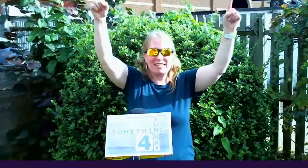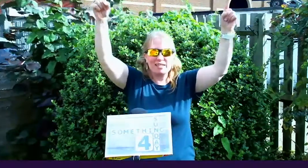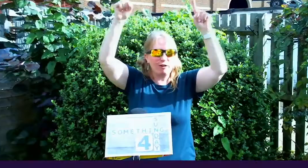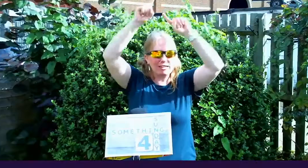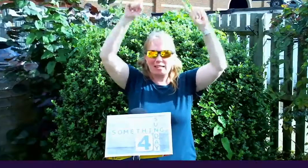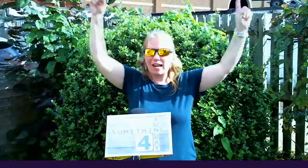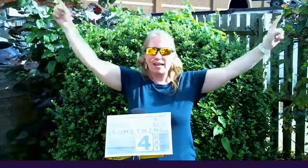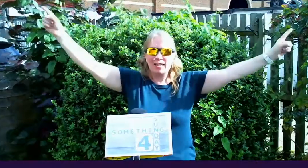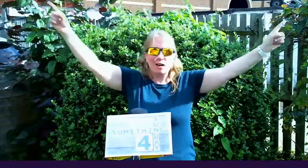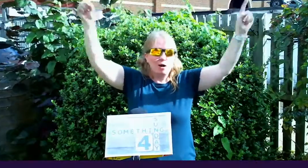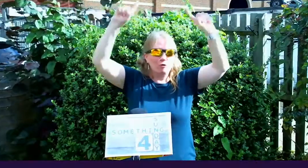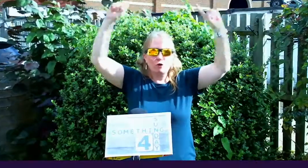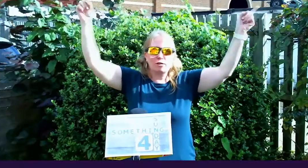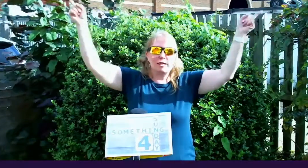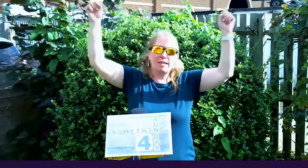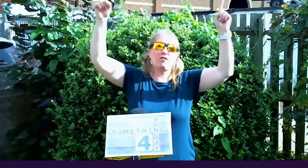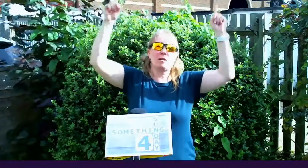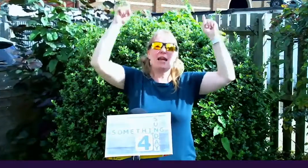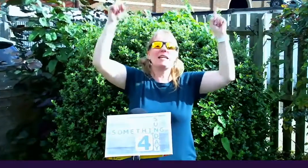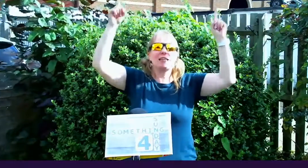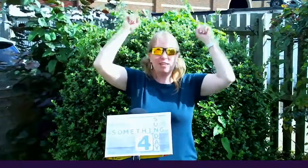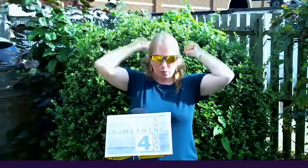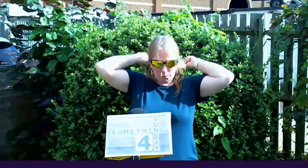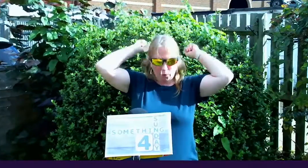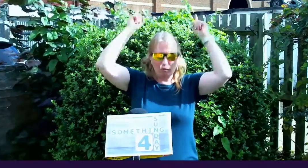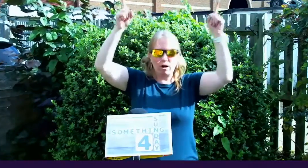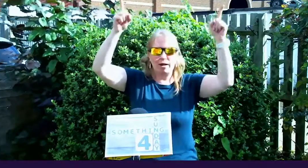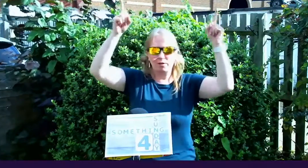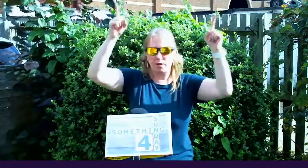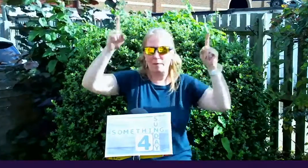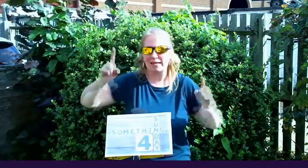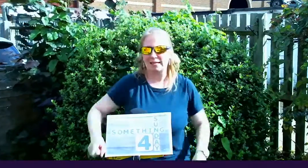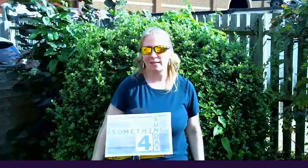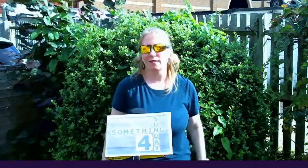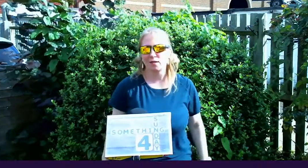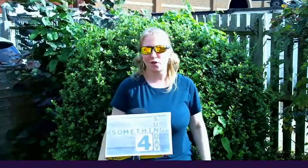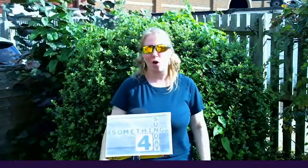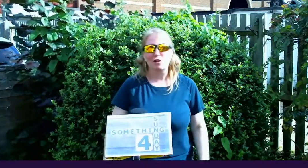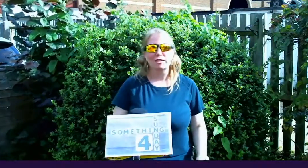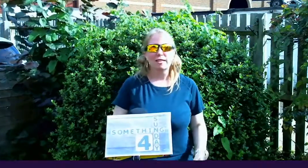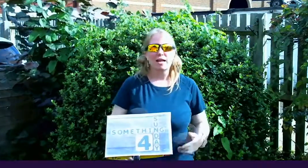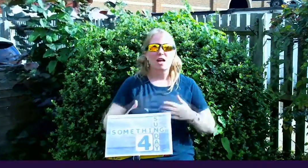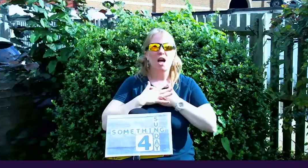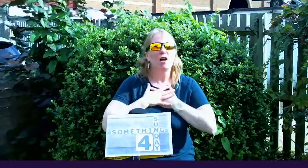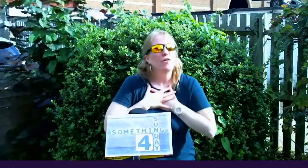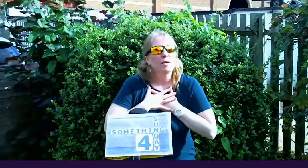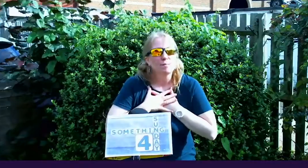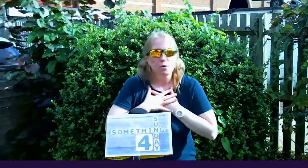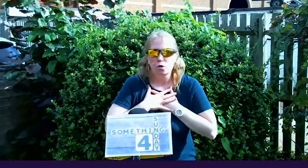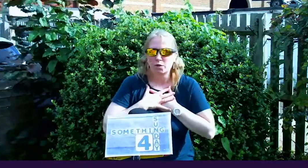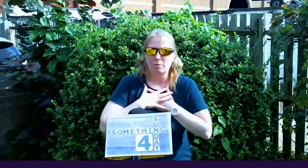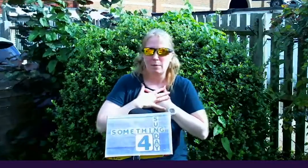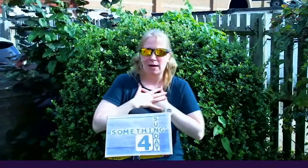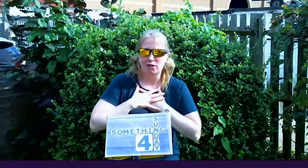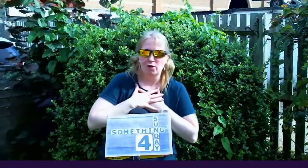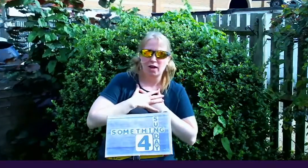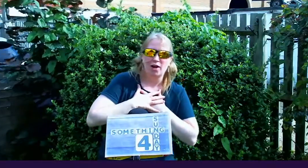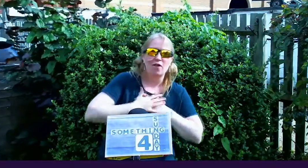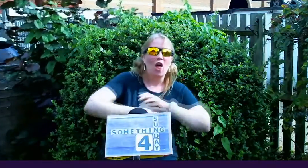He's greater than any royalty, government, anything. So we point right up to the amazingness of God. Love. We'll always remember how to do love.